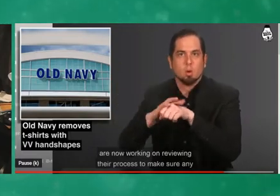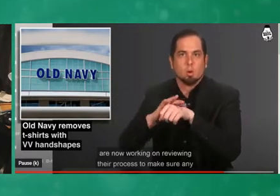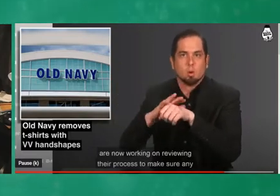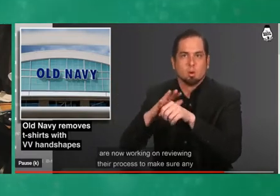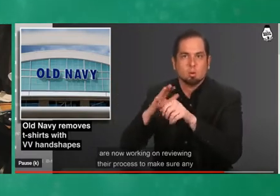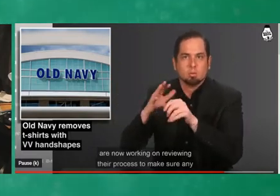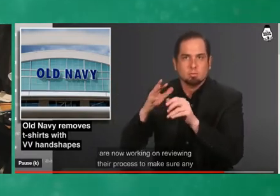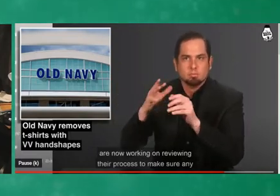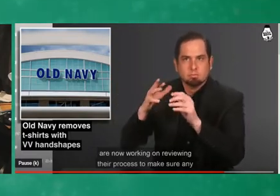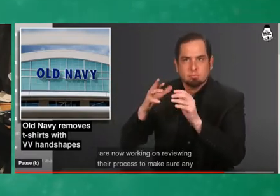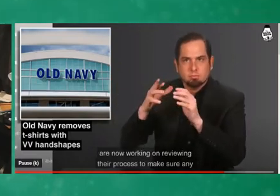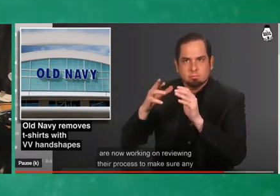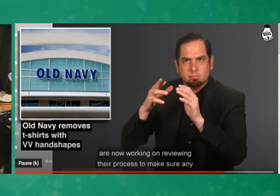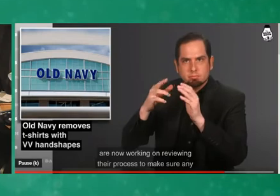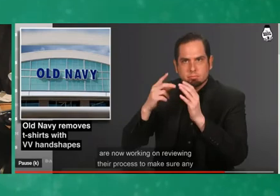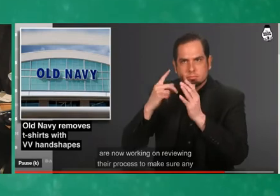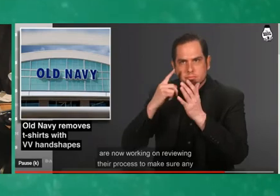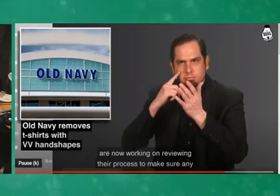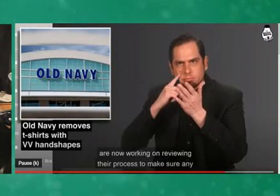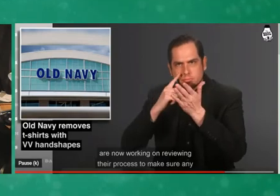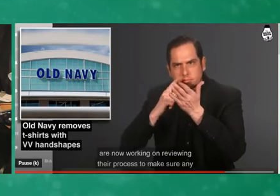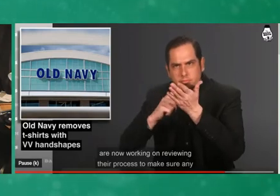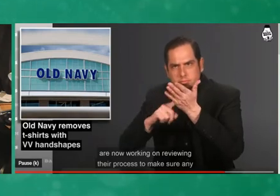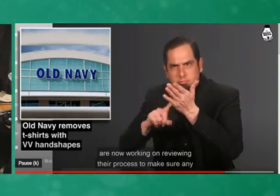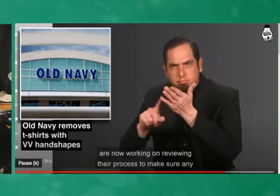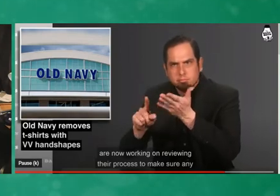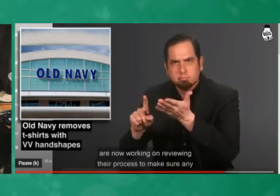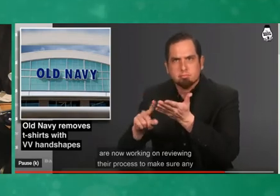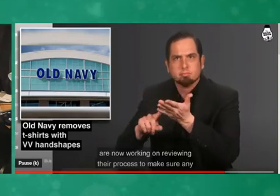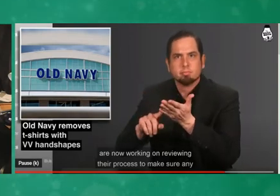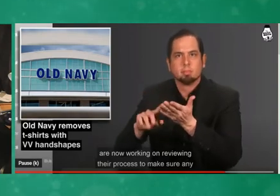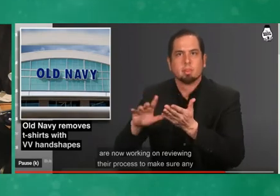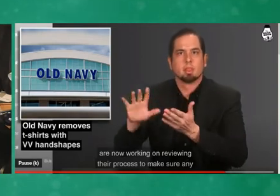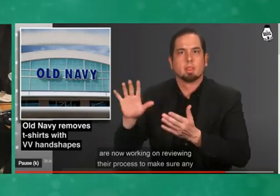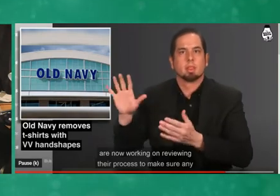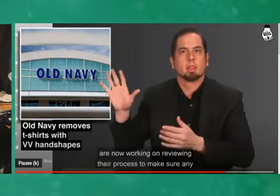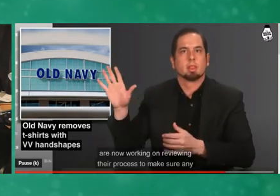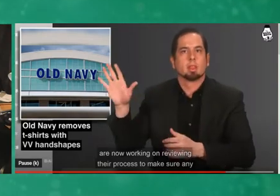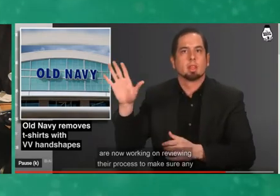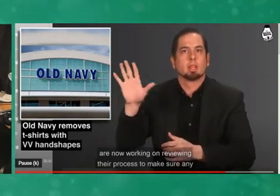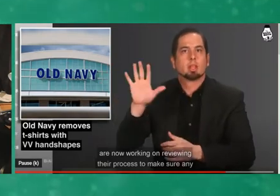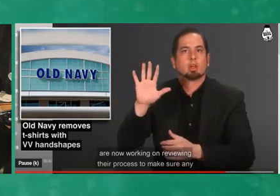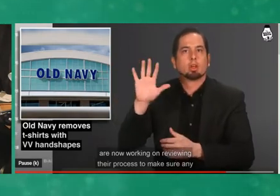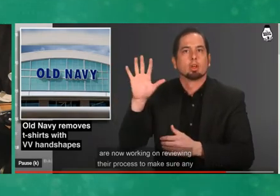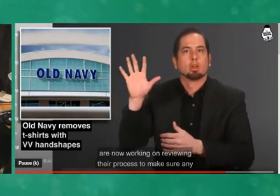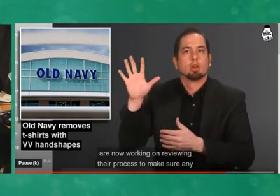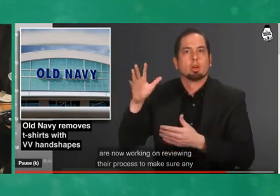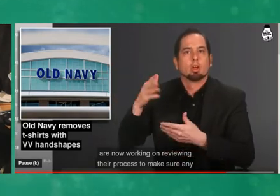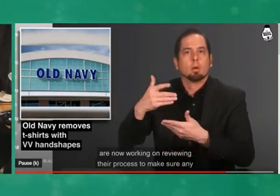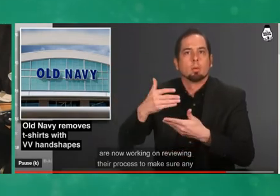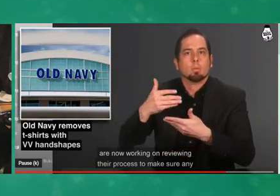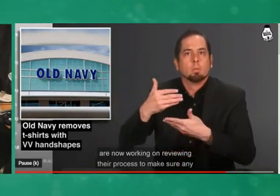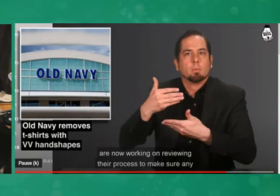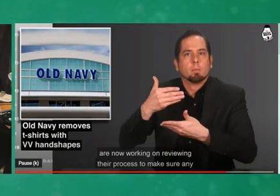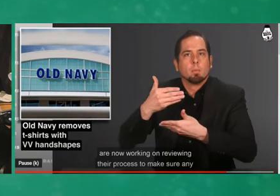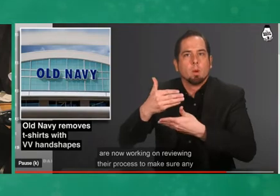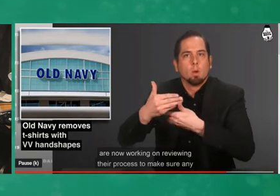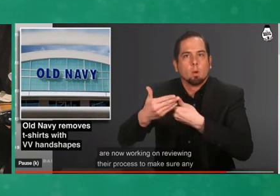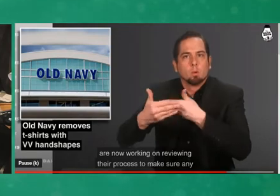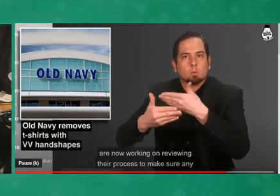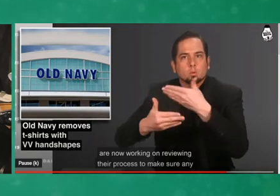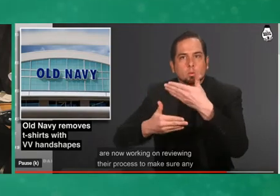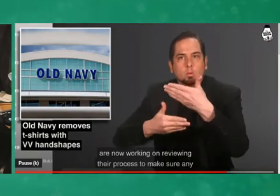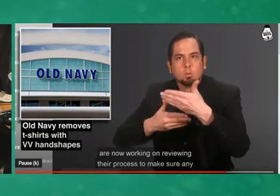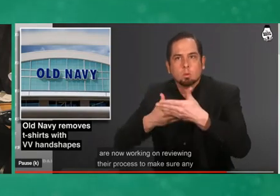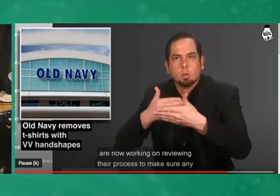Now they're working on, you know, looking at everything or checking everything that they